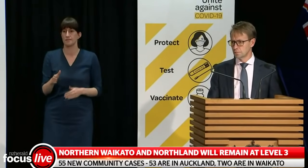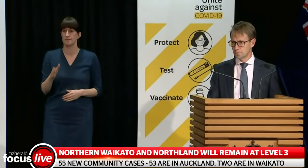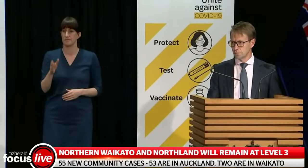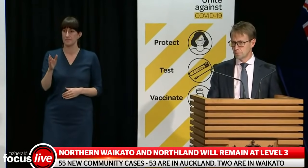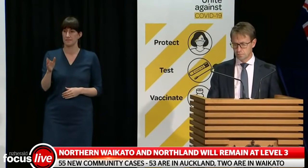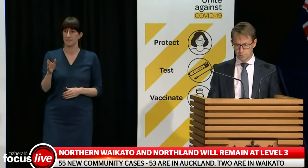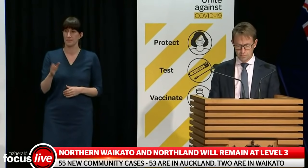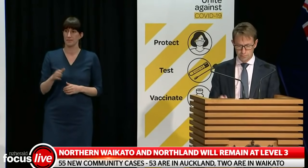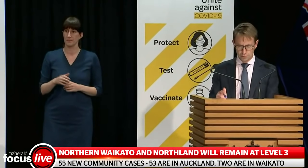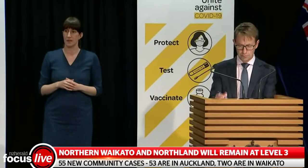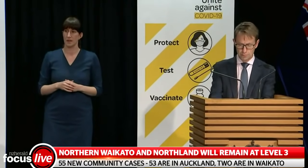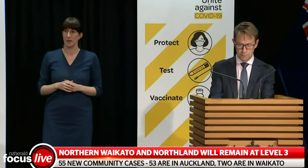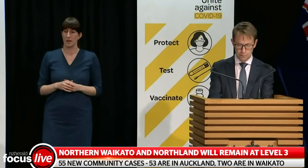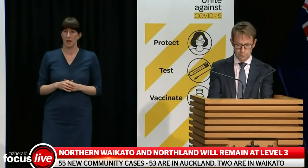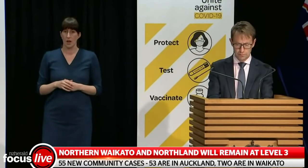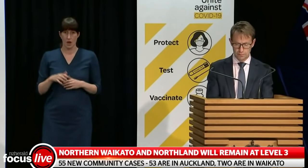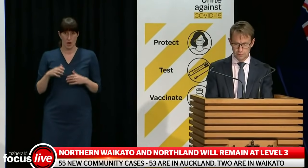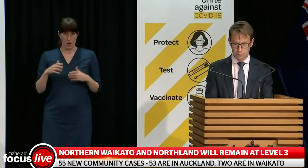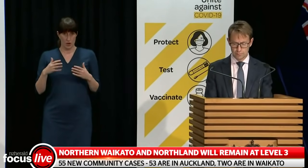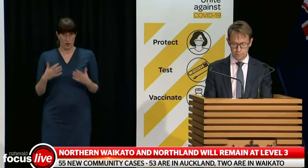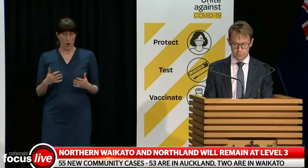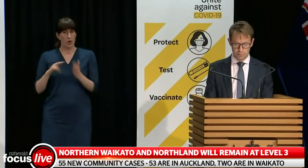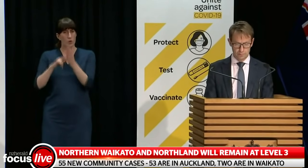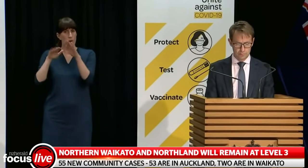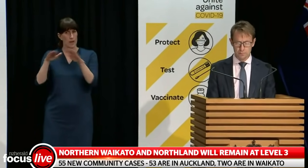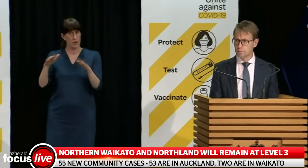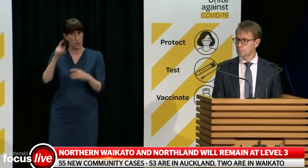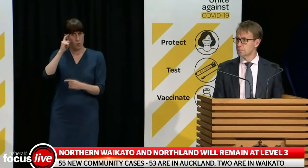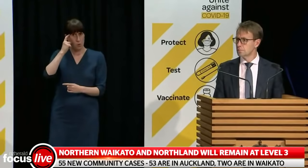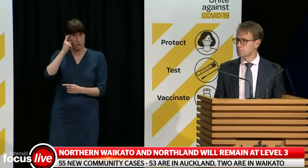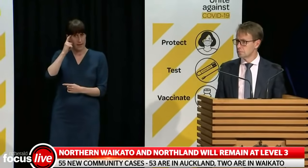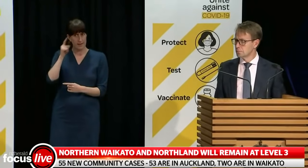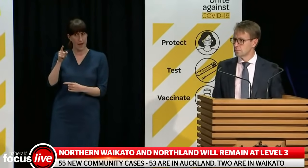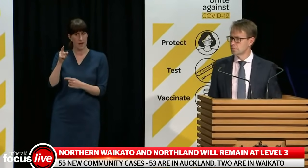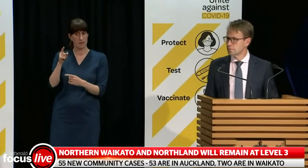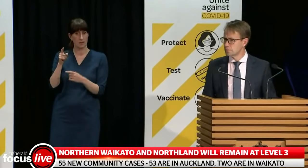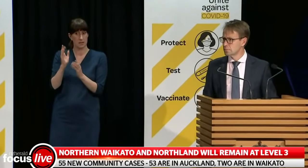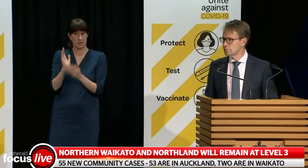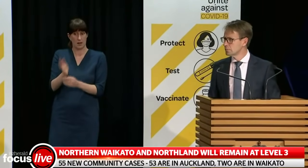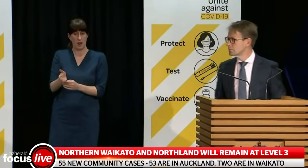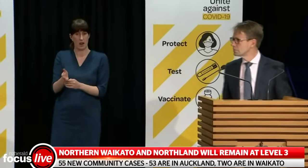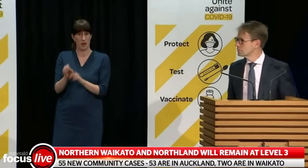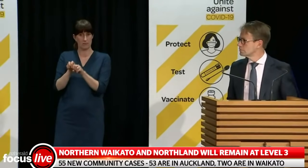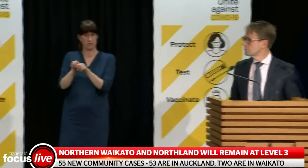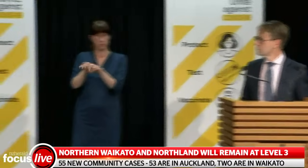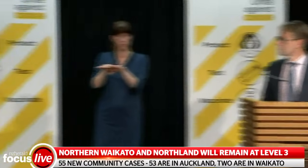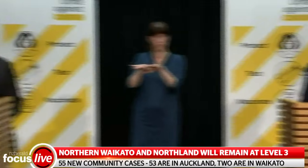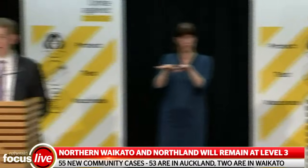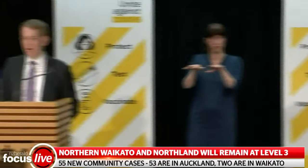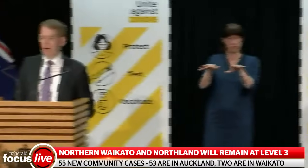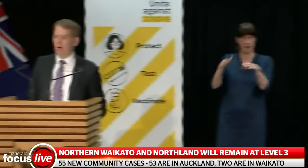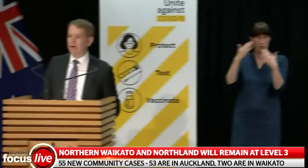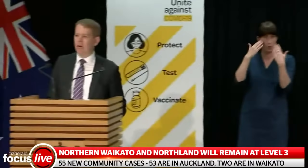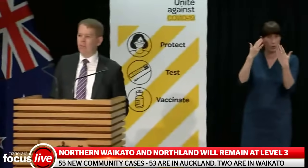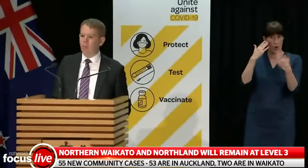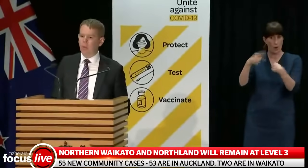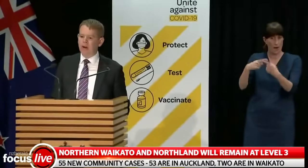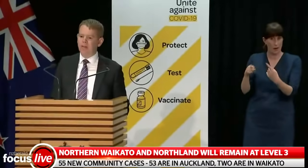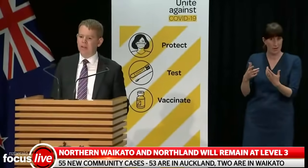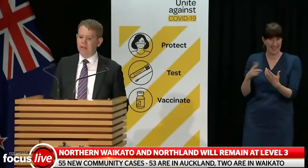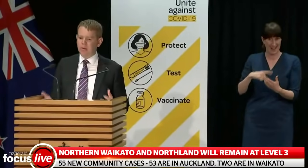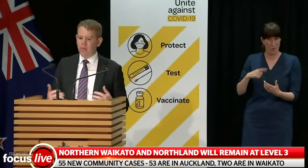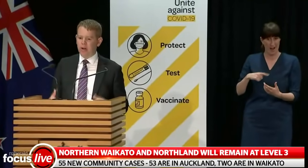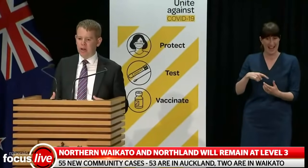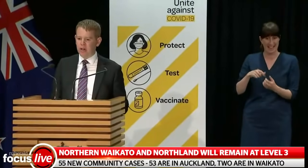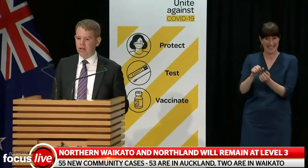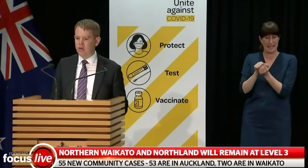are you worried about undetected community transmission in Northland? Is that why they're in for another 5 days? One